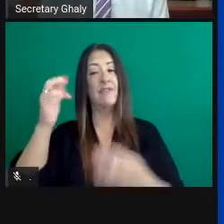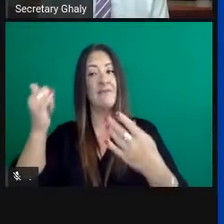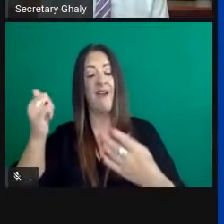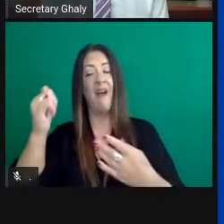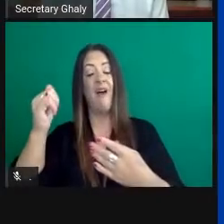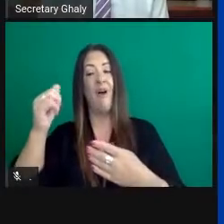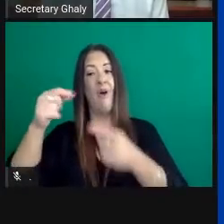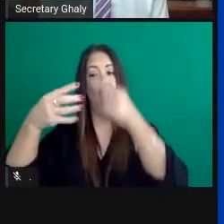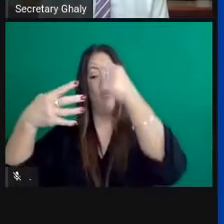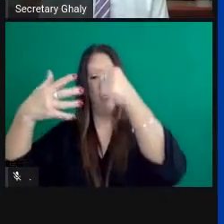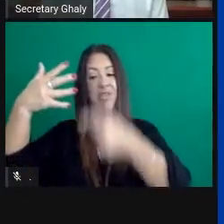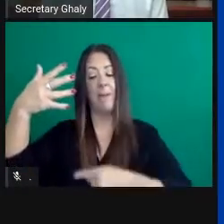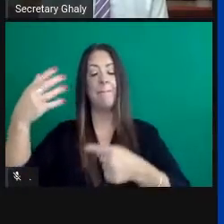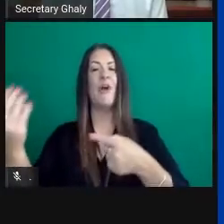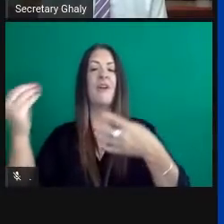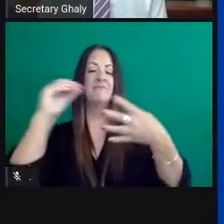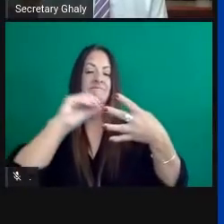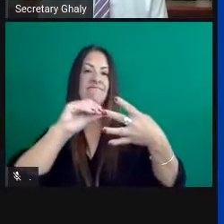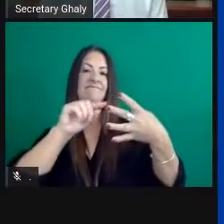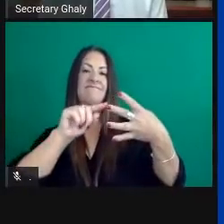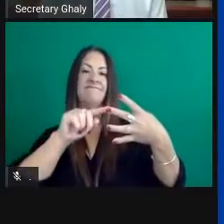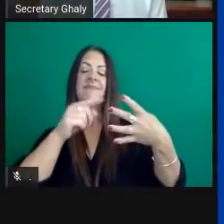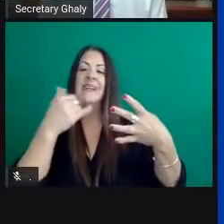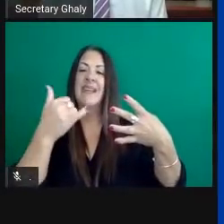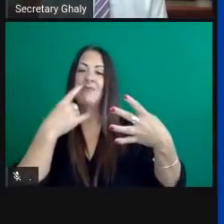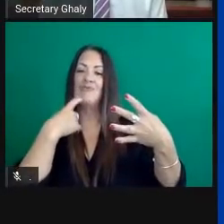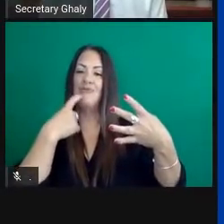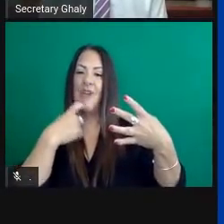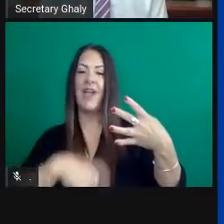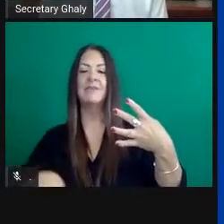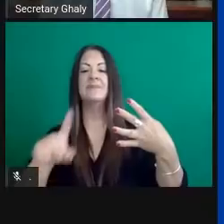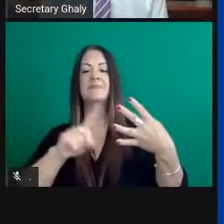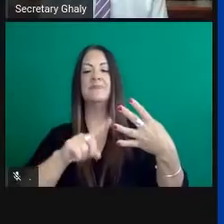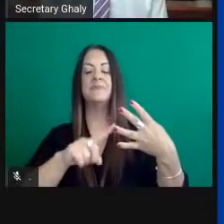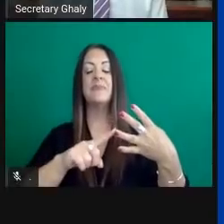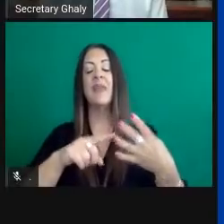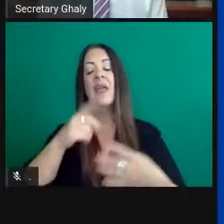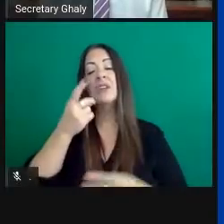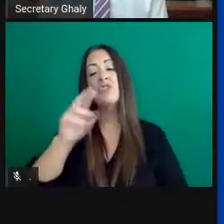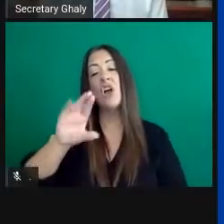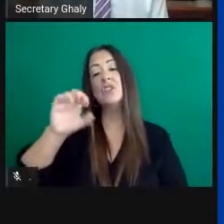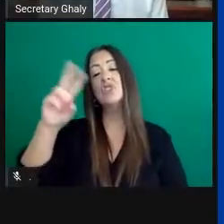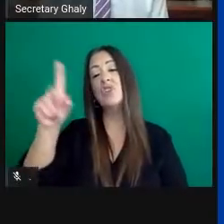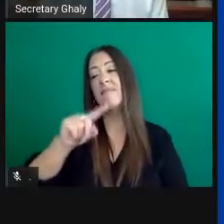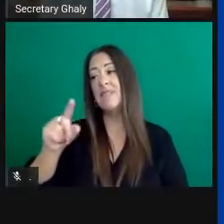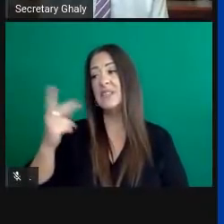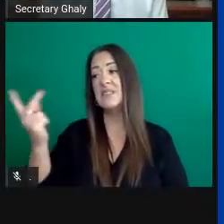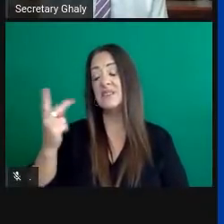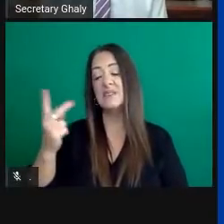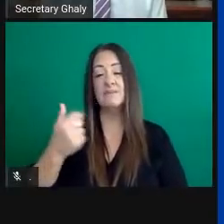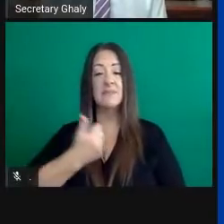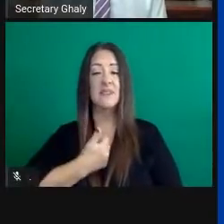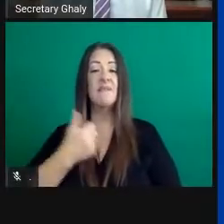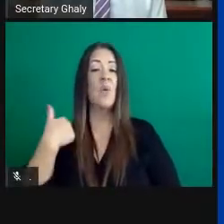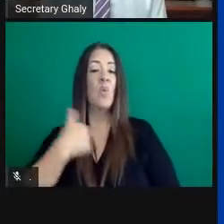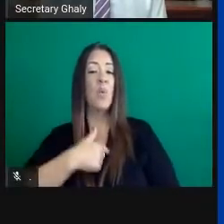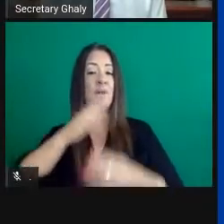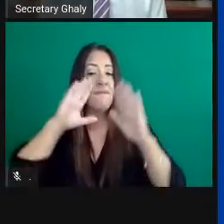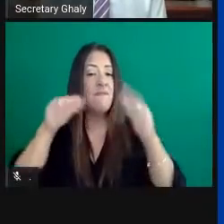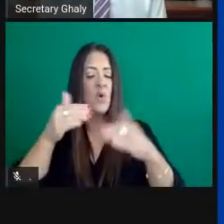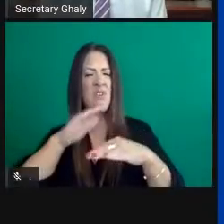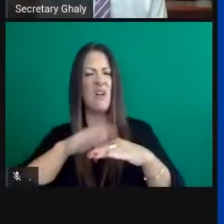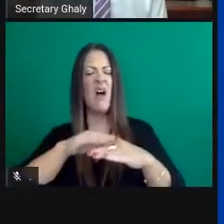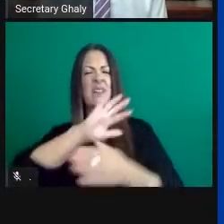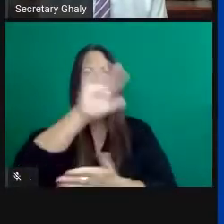you from San Joaquin, the governor, Dr. Chavez, and myself, all announcing a real focus on the Central